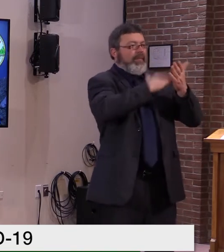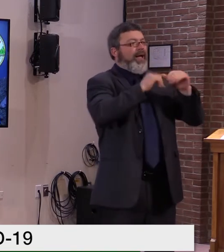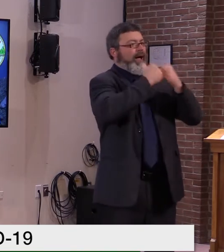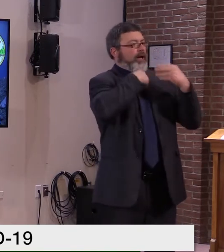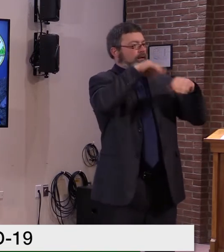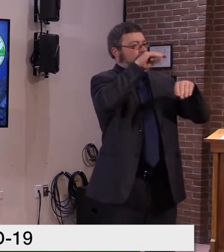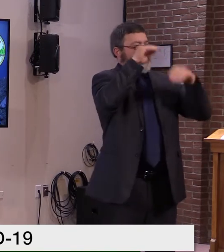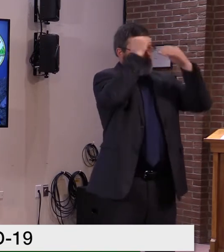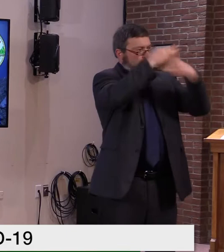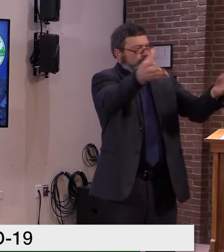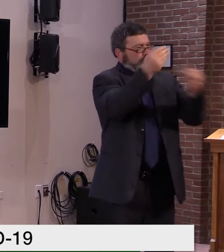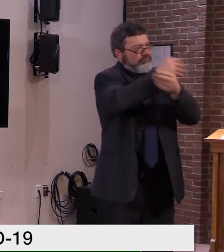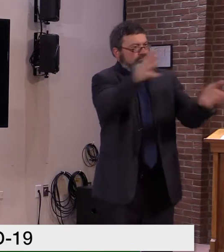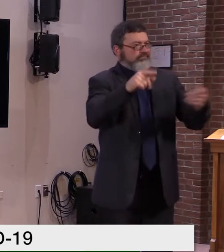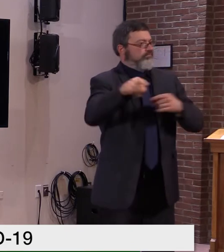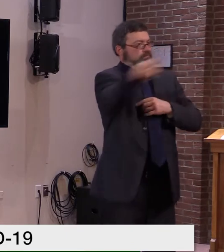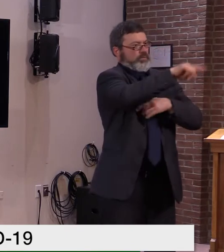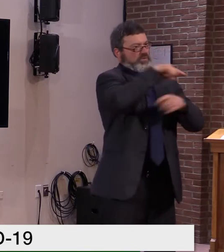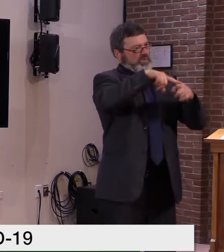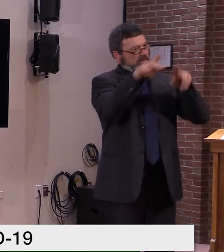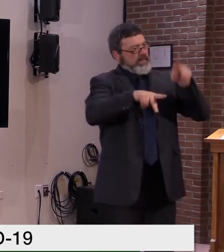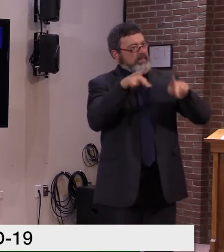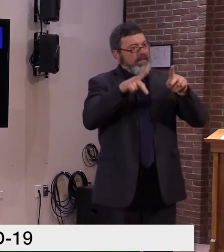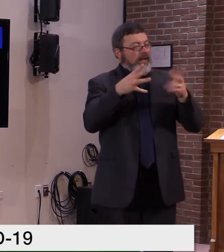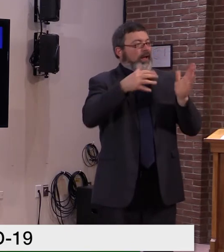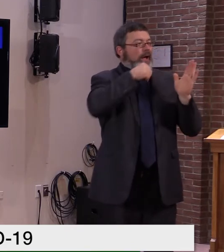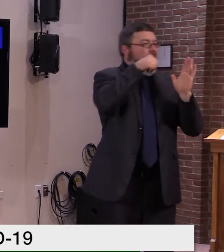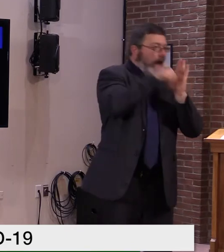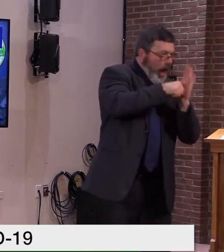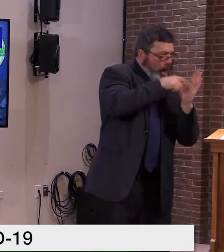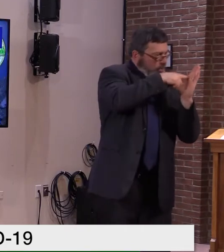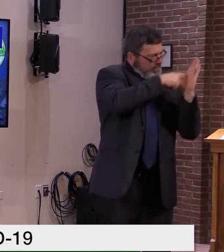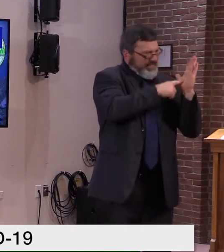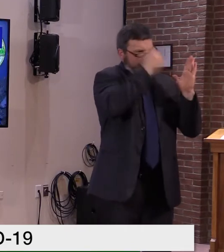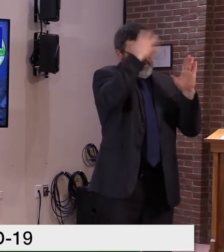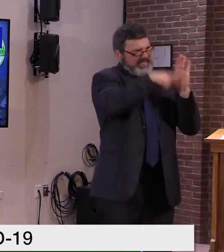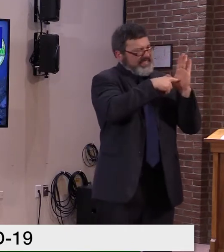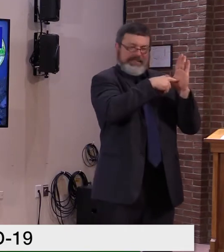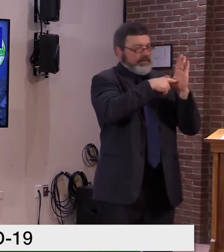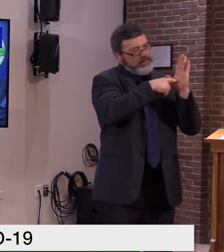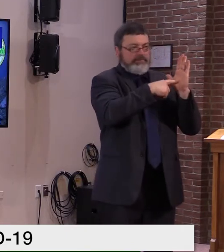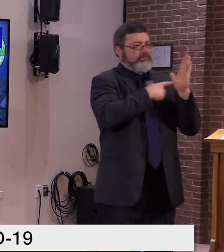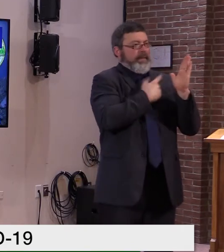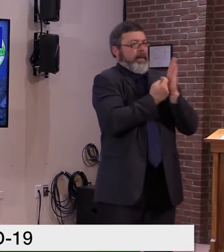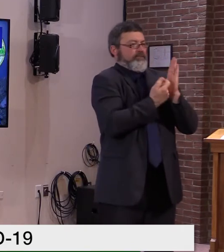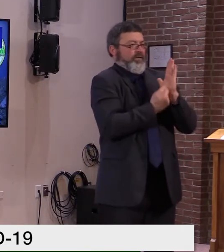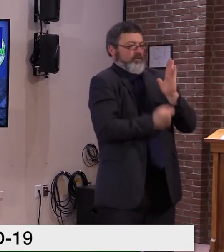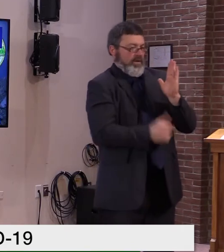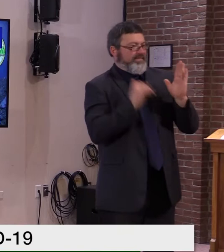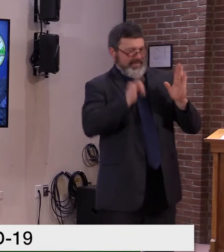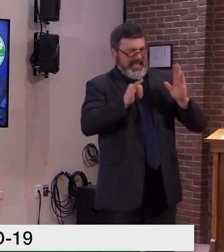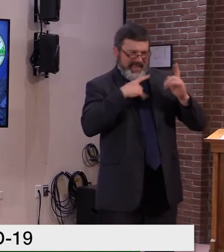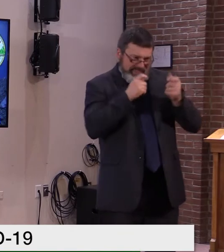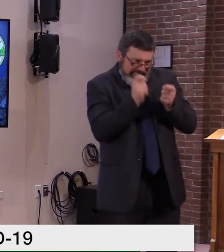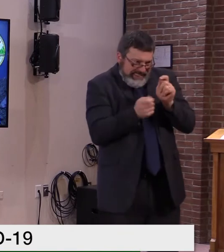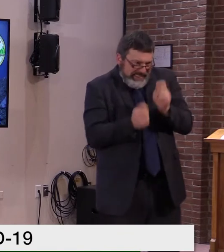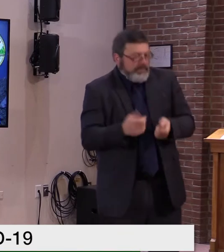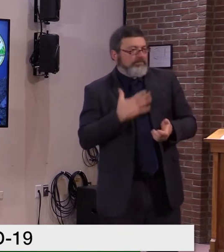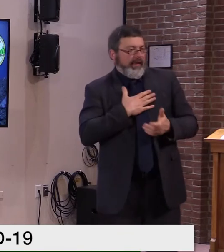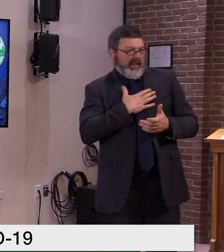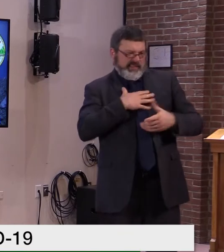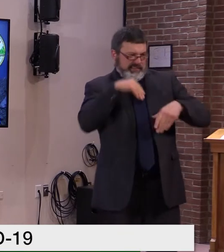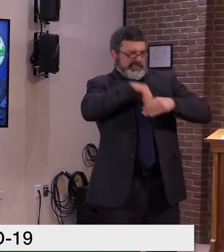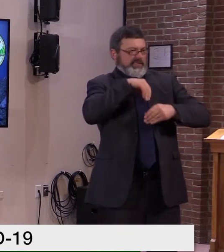an individual. We cannot let this mistake happen again. We have done a lot of